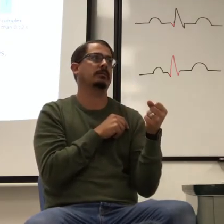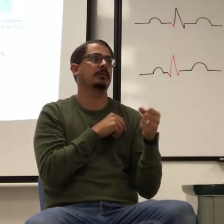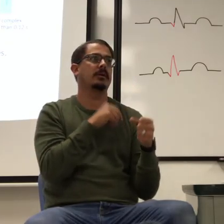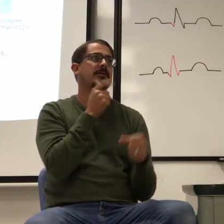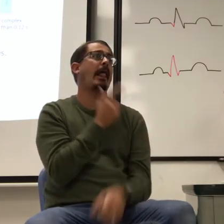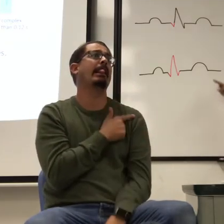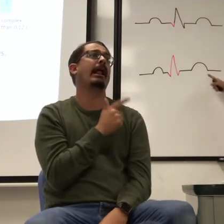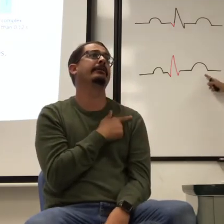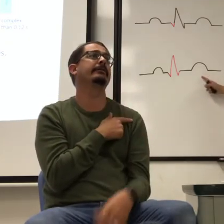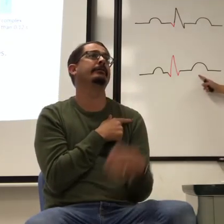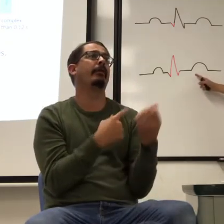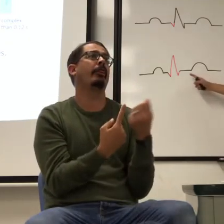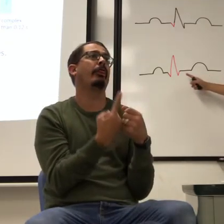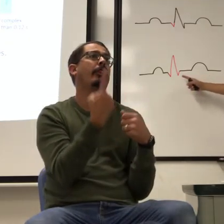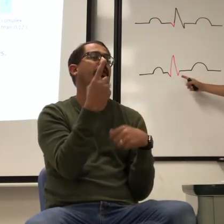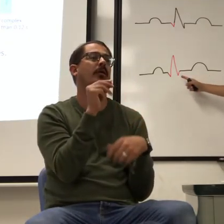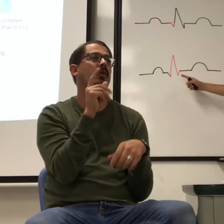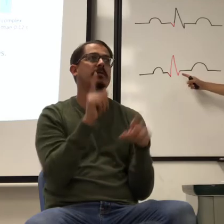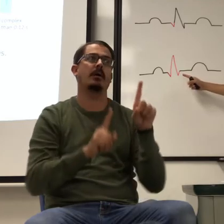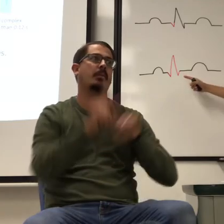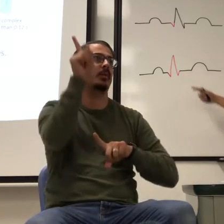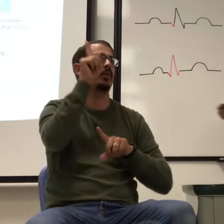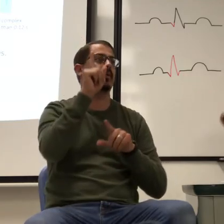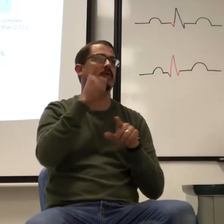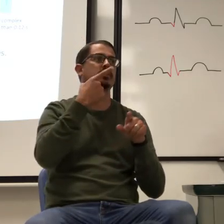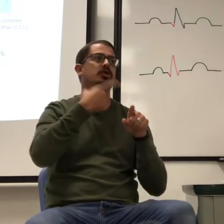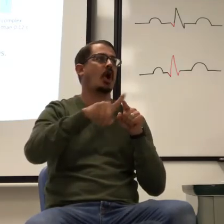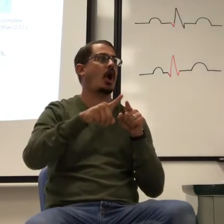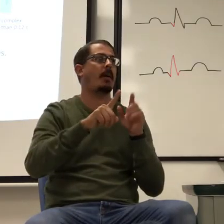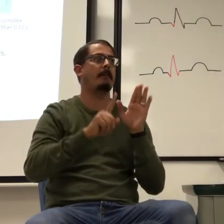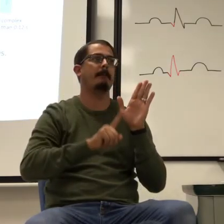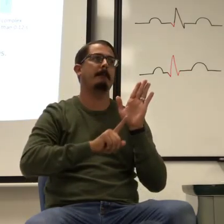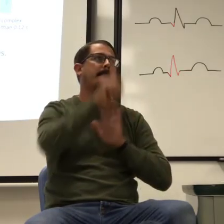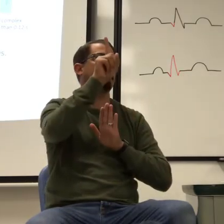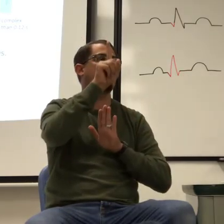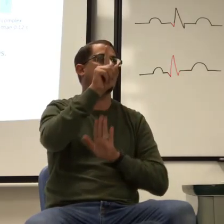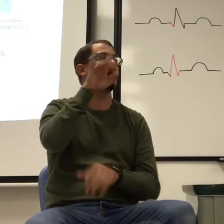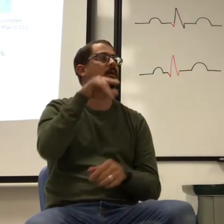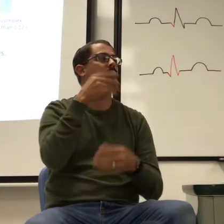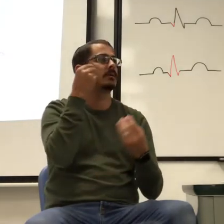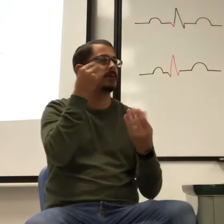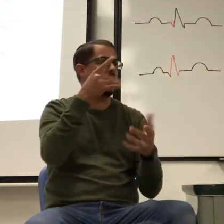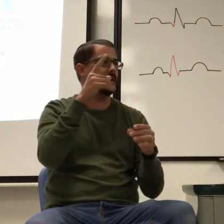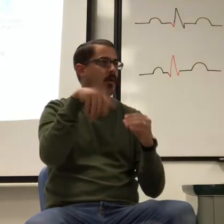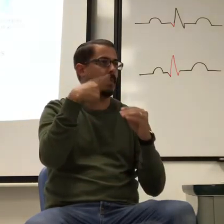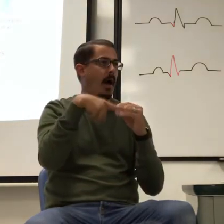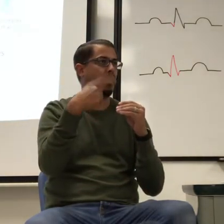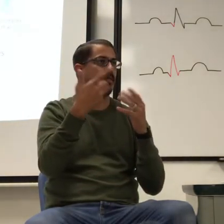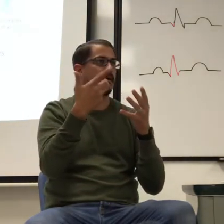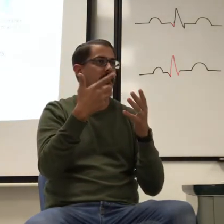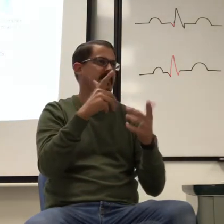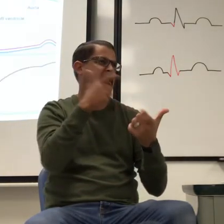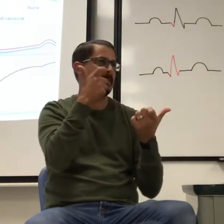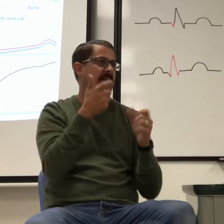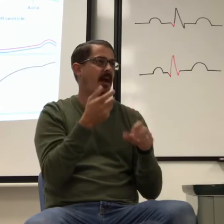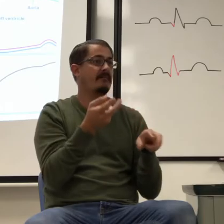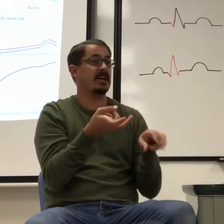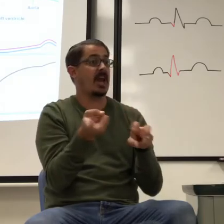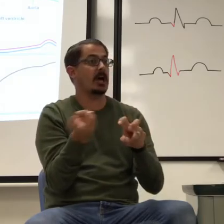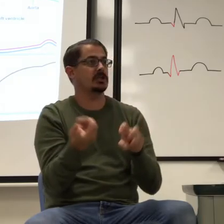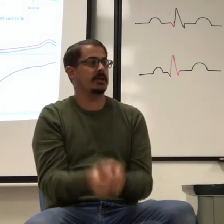lazy hill. It's a sharp spike. Okay, so waveform kind of tells you something about the speed of conduction